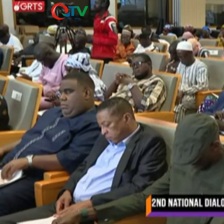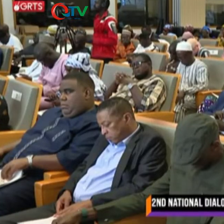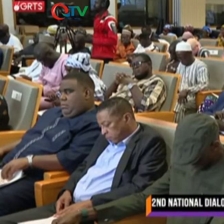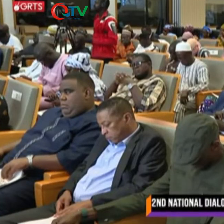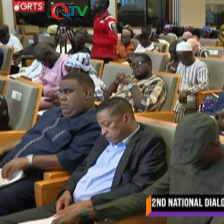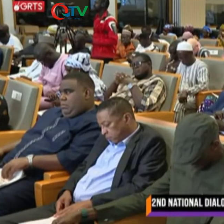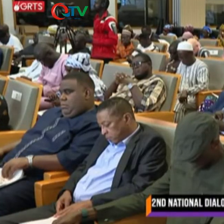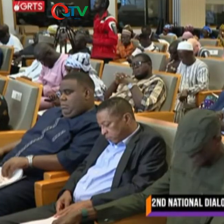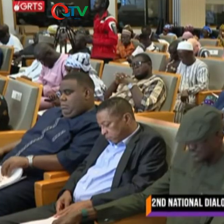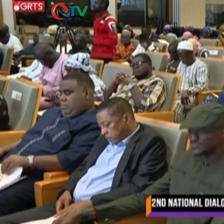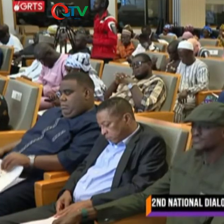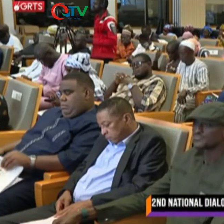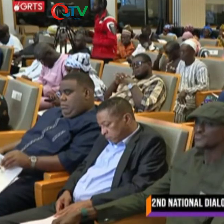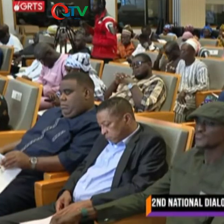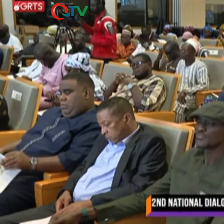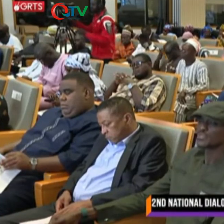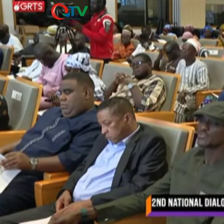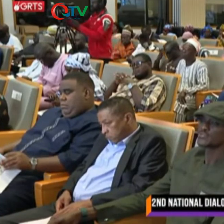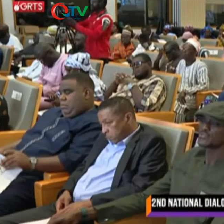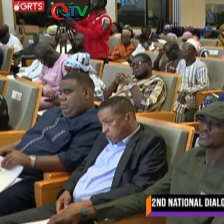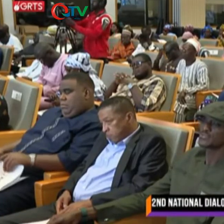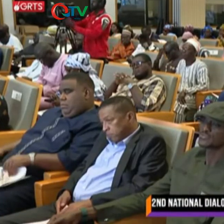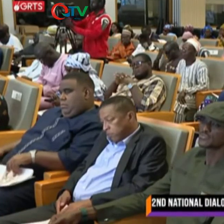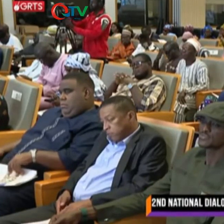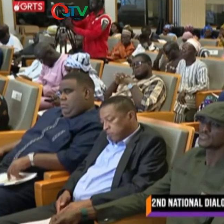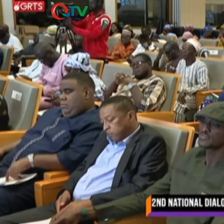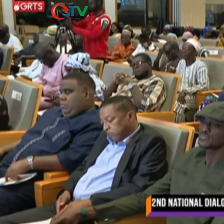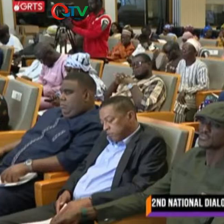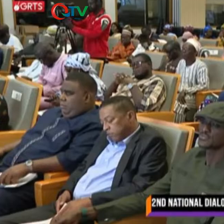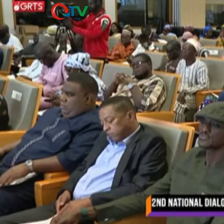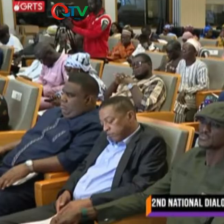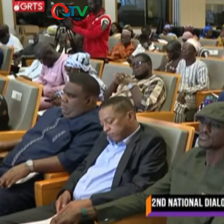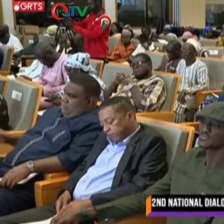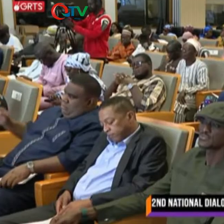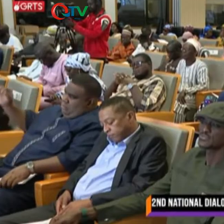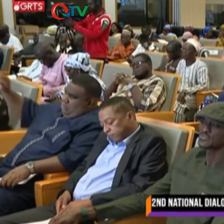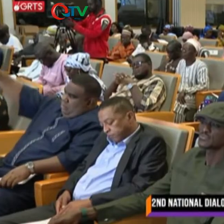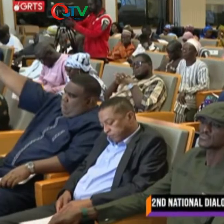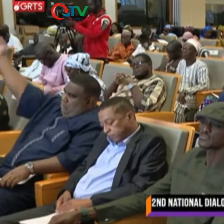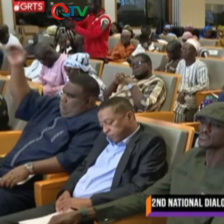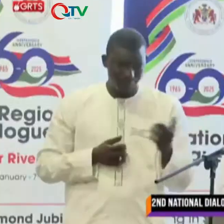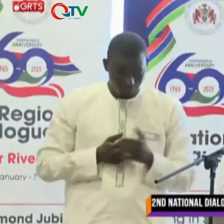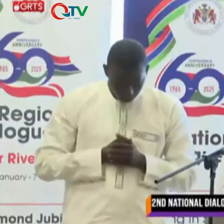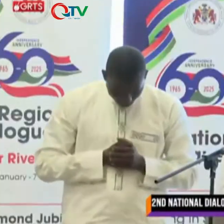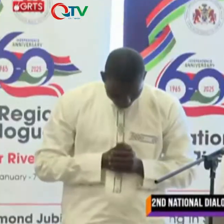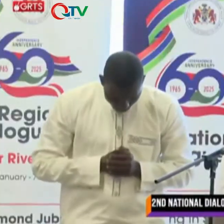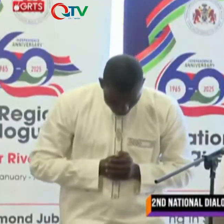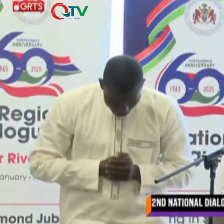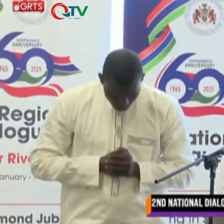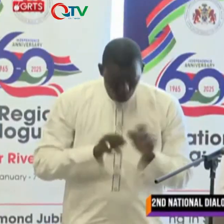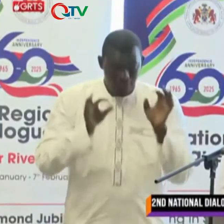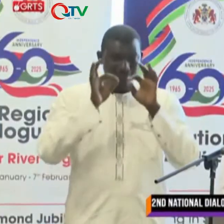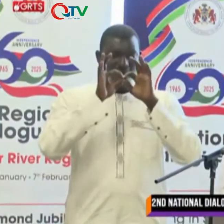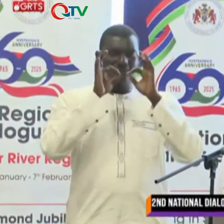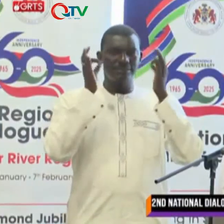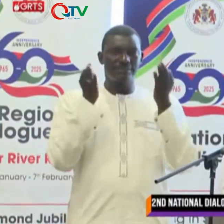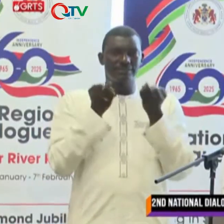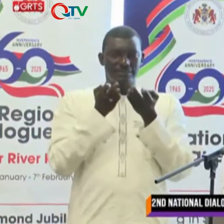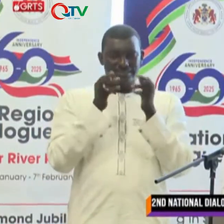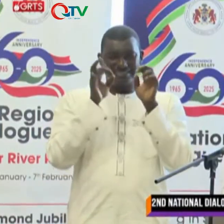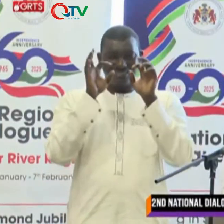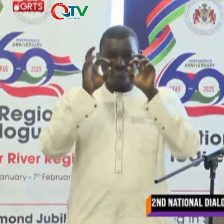Your Excellency, distinguished ladies and gentlemen, the theme under